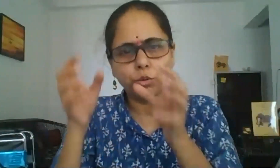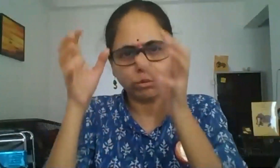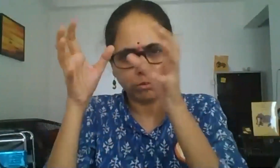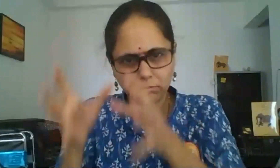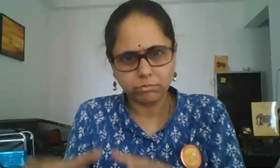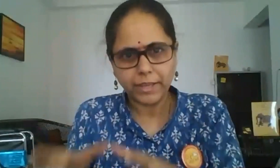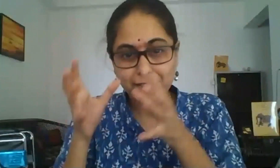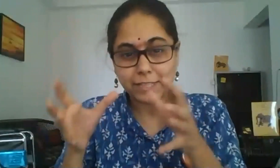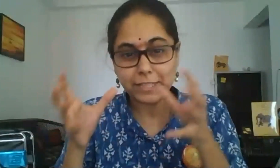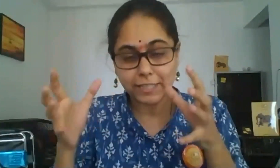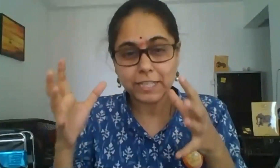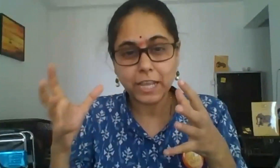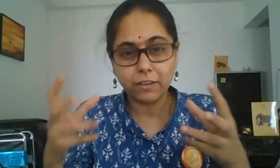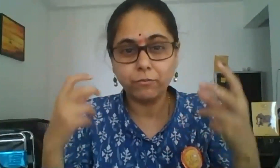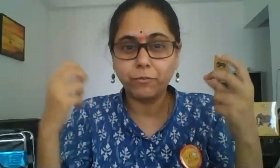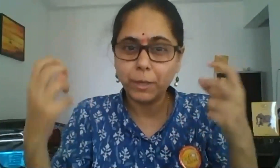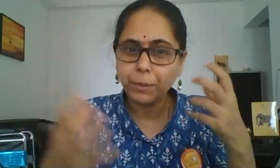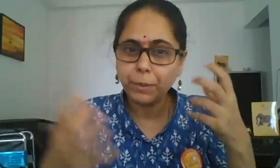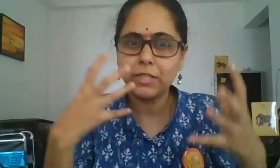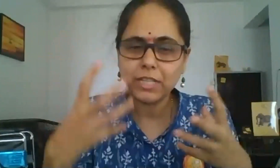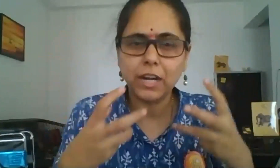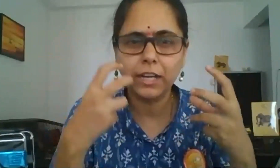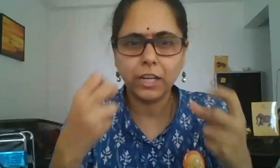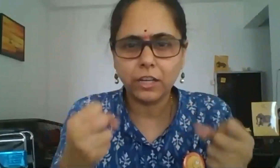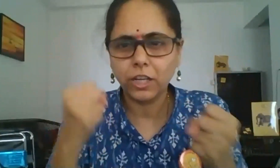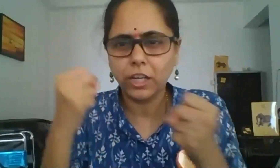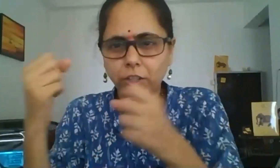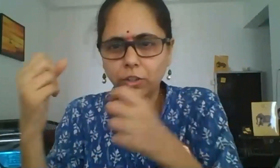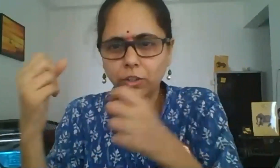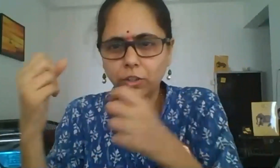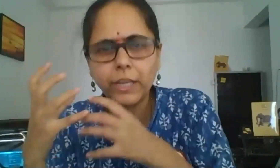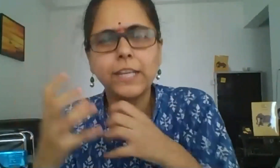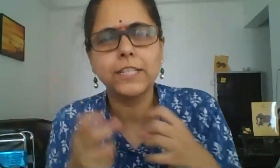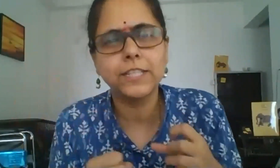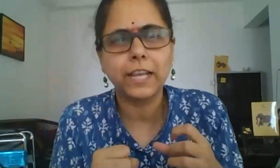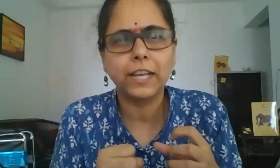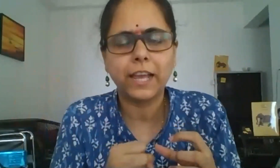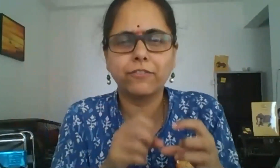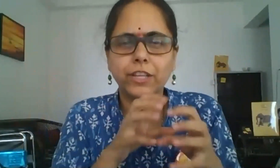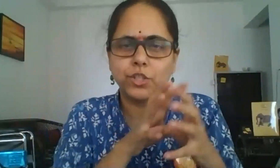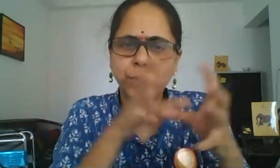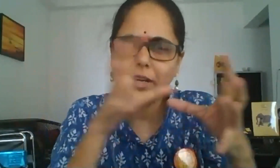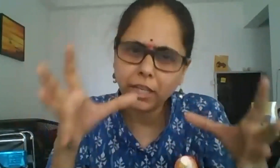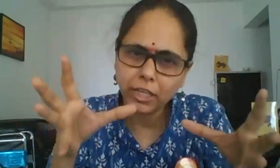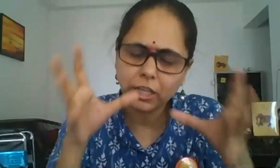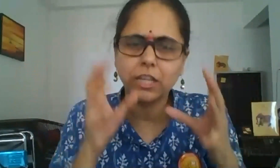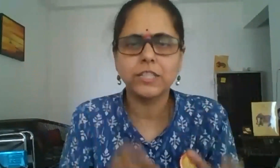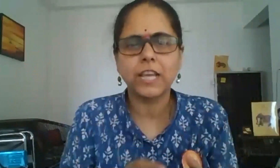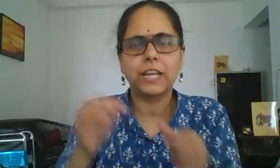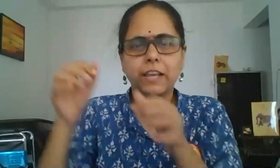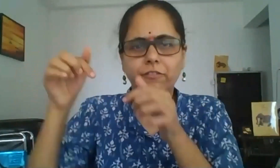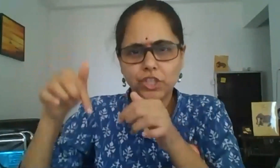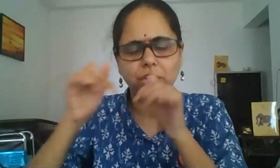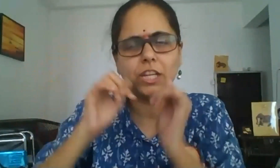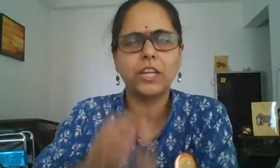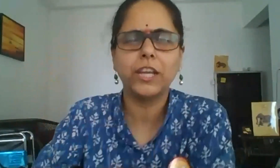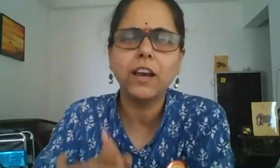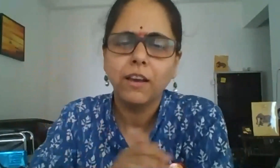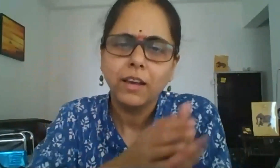into existence, like where people started learning, knowing Indian sign language, spreading Indian sign language in India